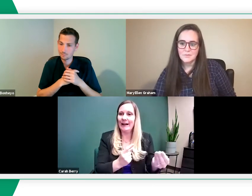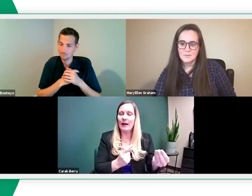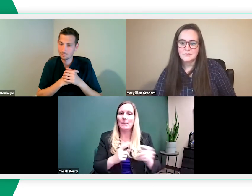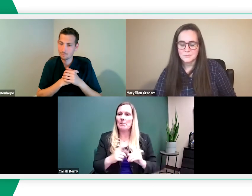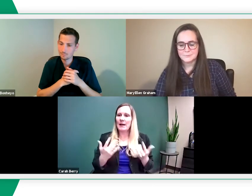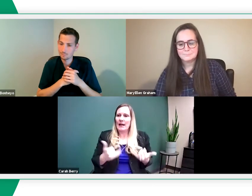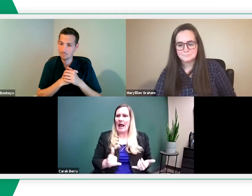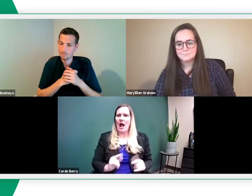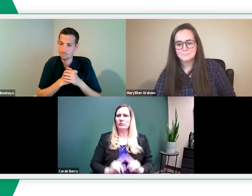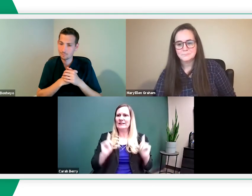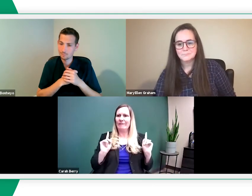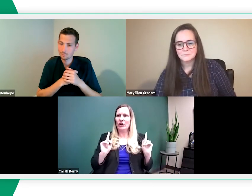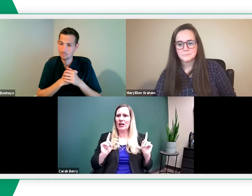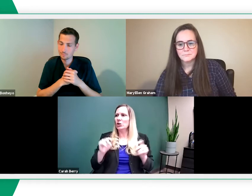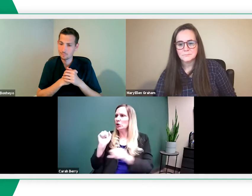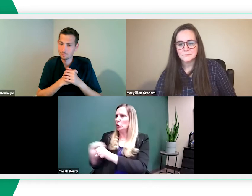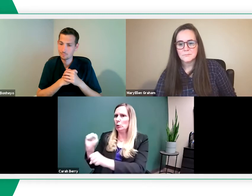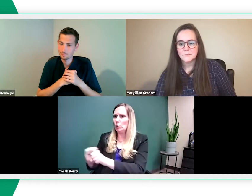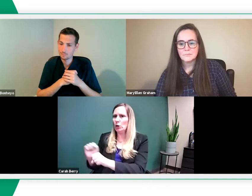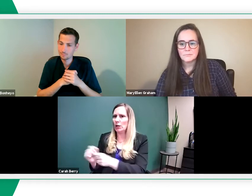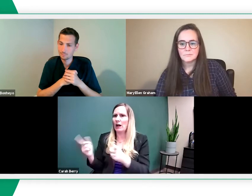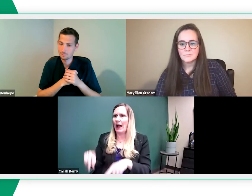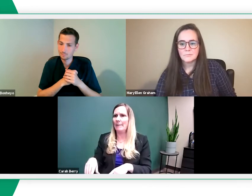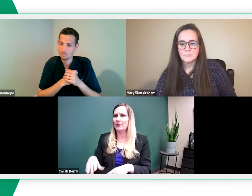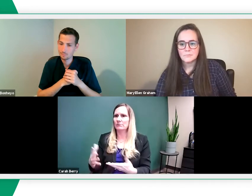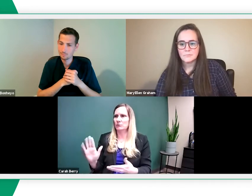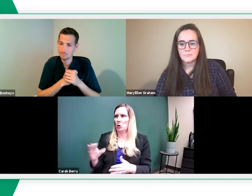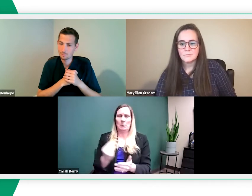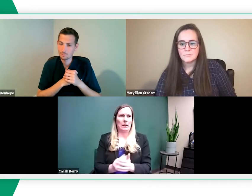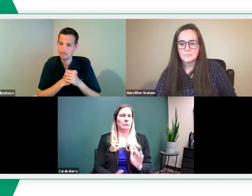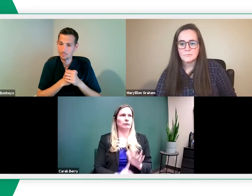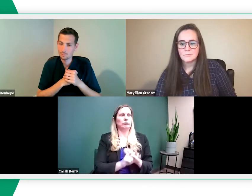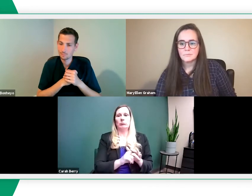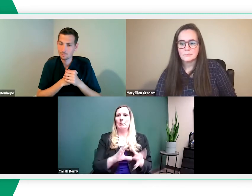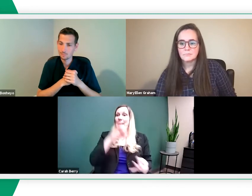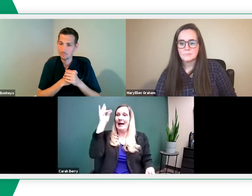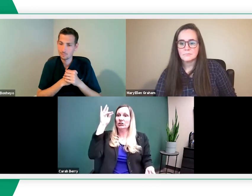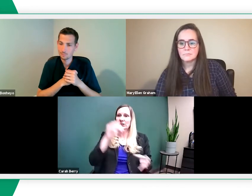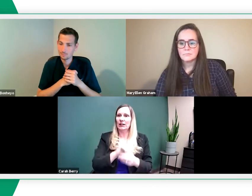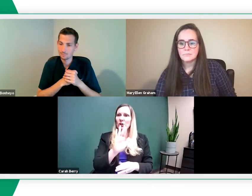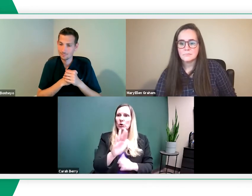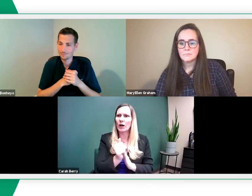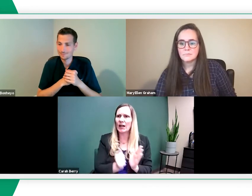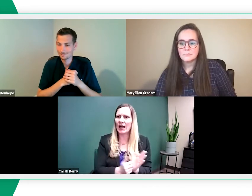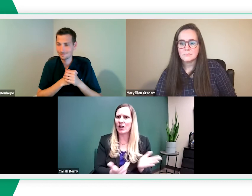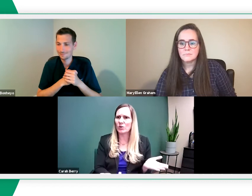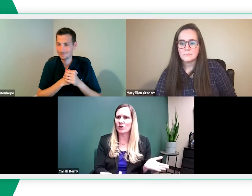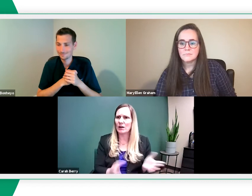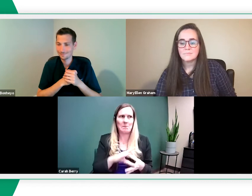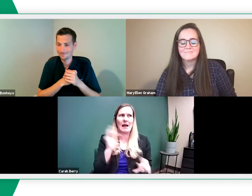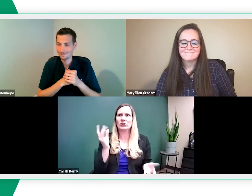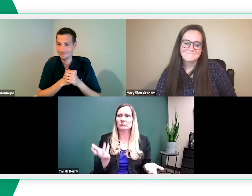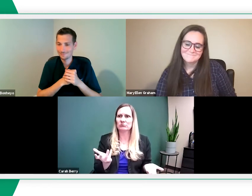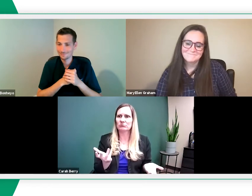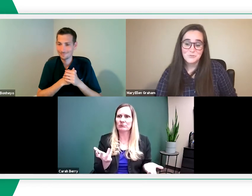just spend it, but now it's completely different. You mean you work, you got the money shows up magically in your